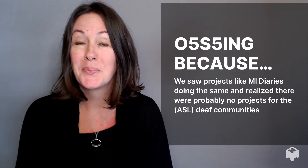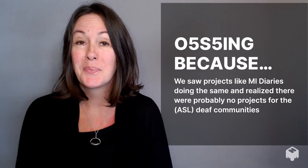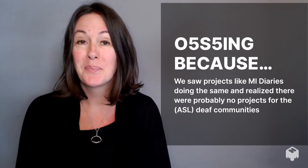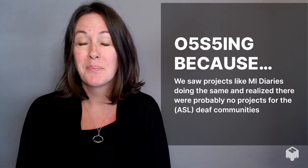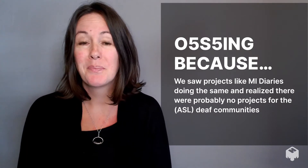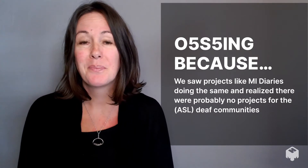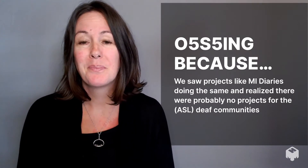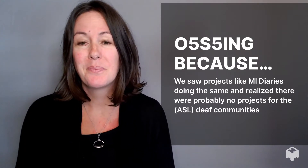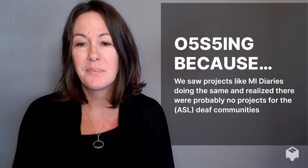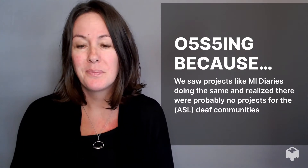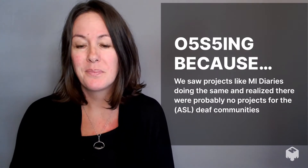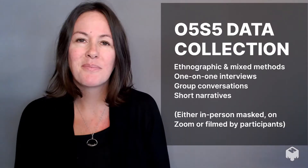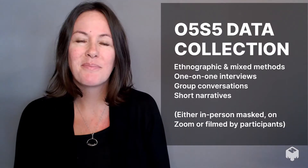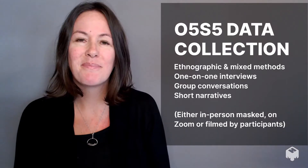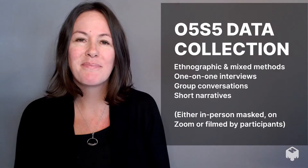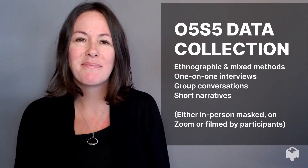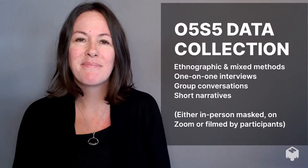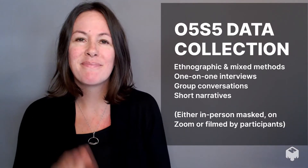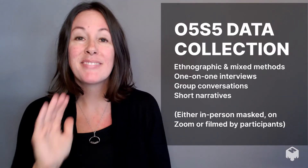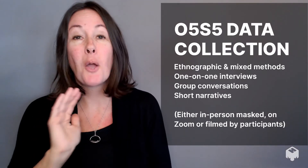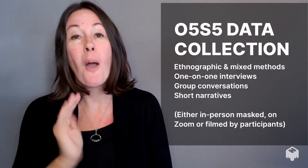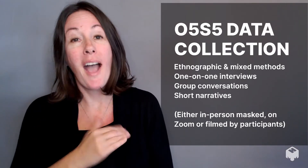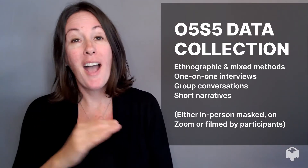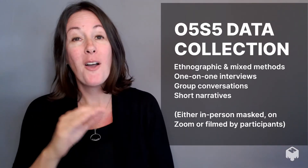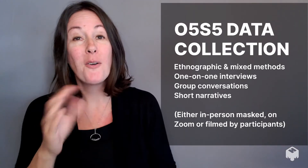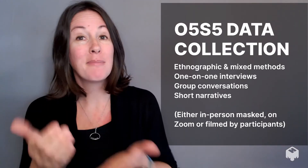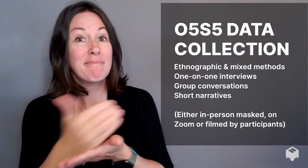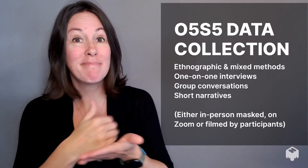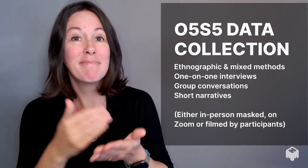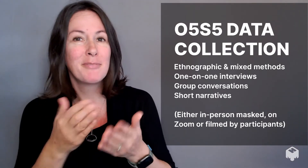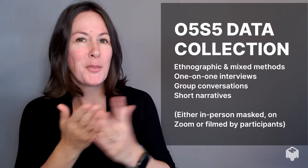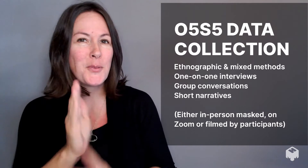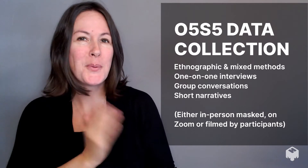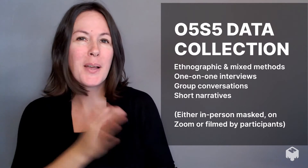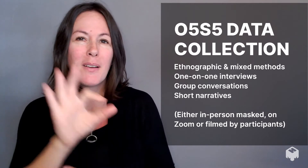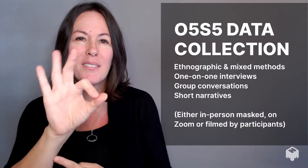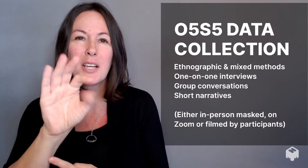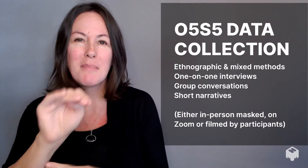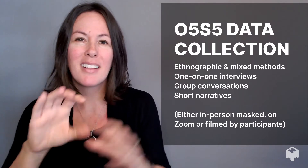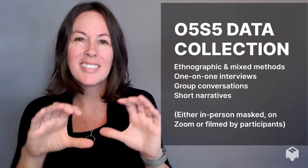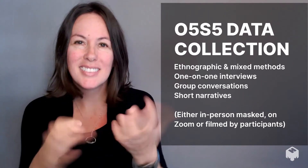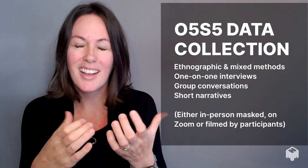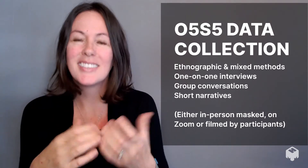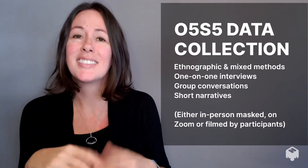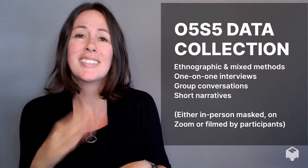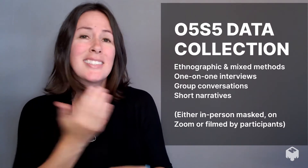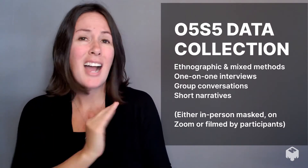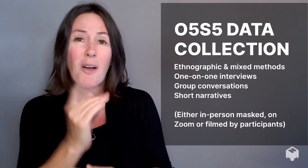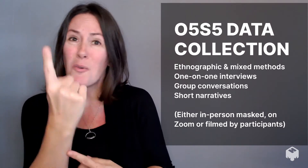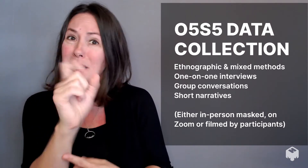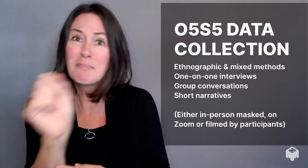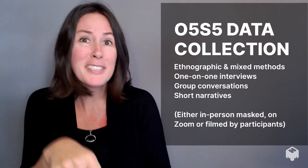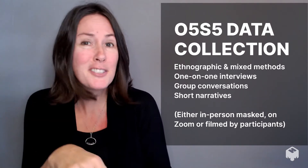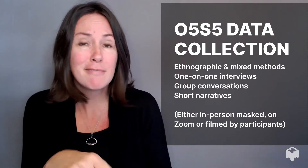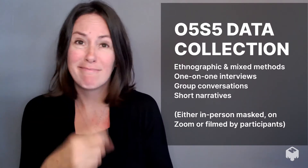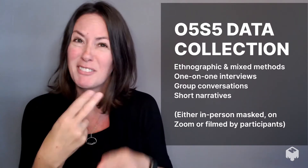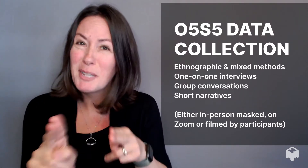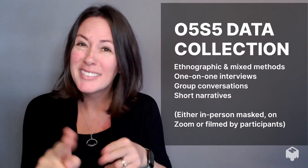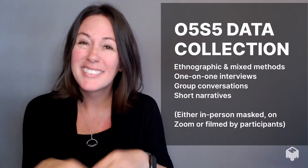as well. So our data collection is happening through our Field Methods class, which is just a semester